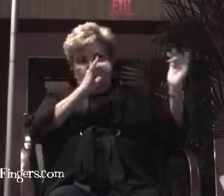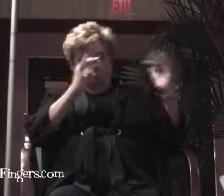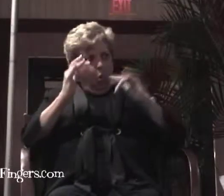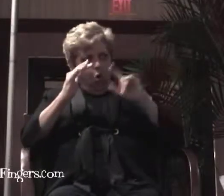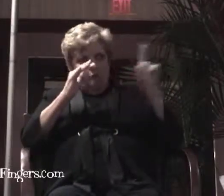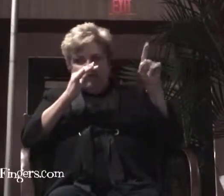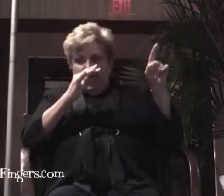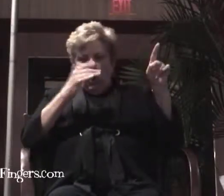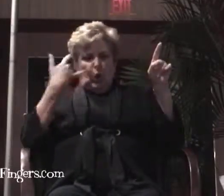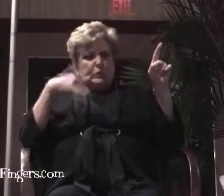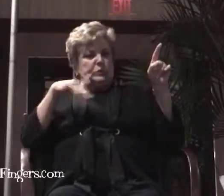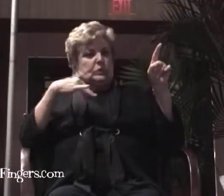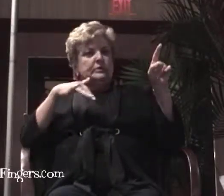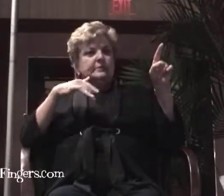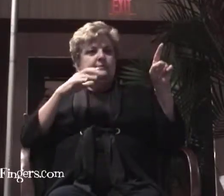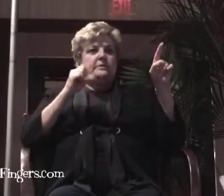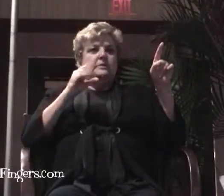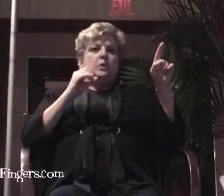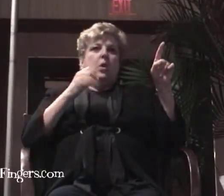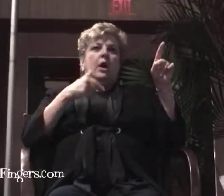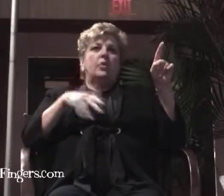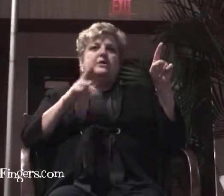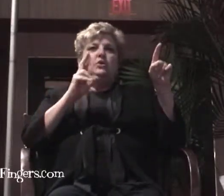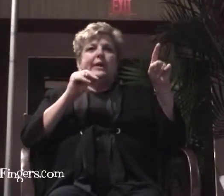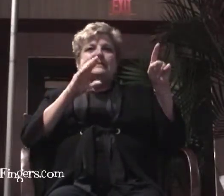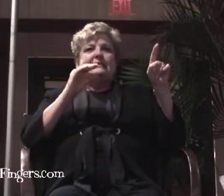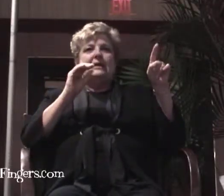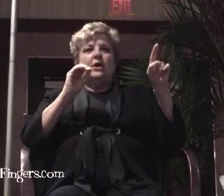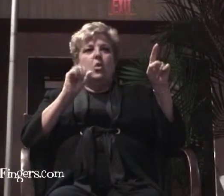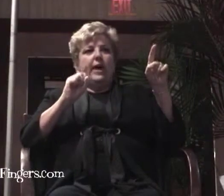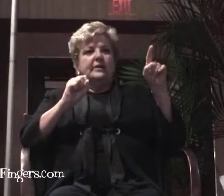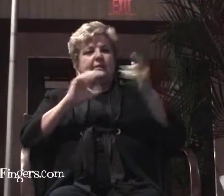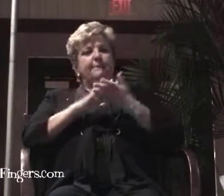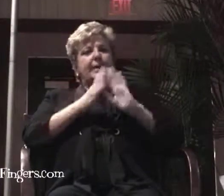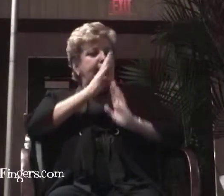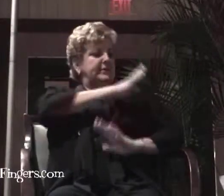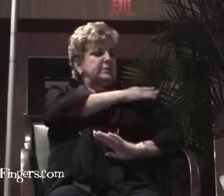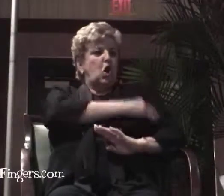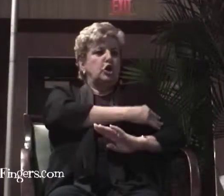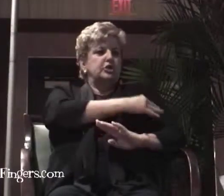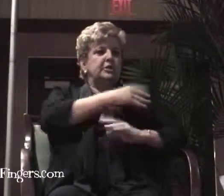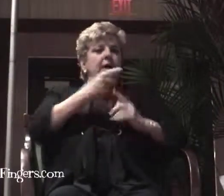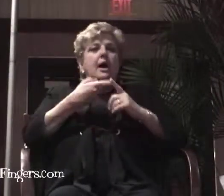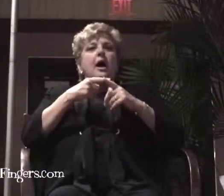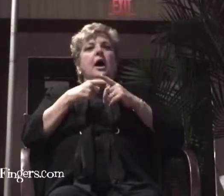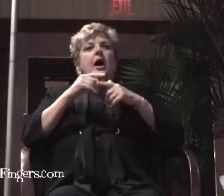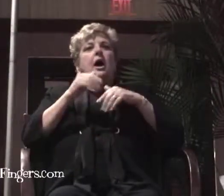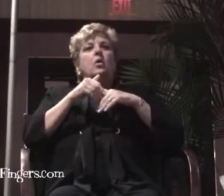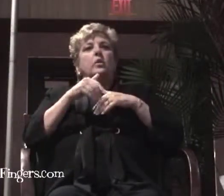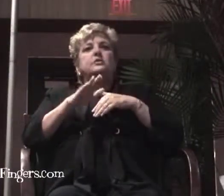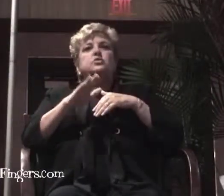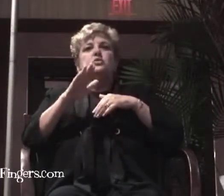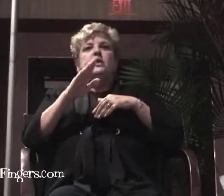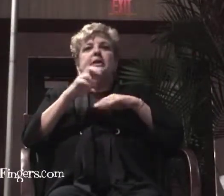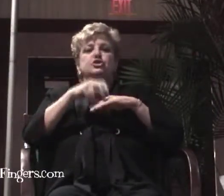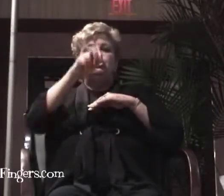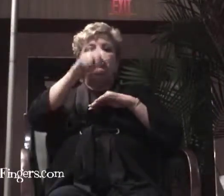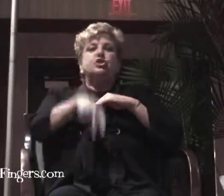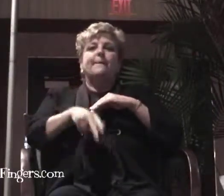And I went to NCOCS and became an instant sergeant, and I went to jump school and got my wings, and then I was a DI for a while and helped prepare